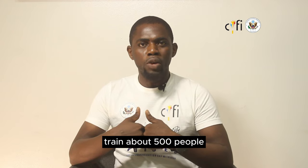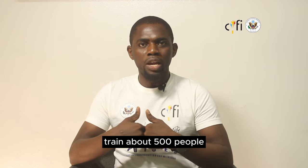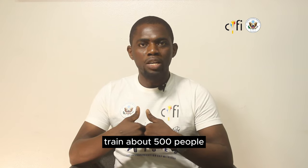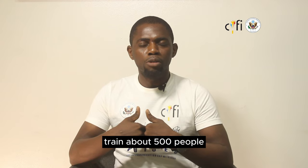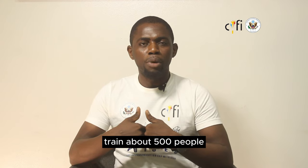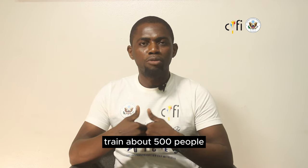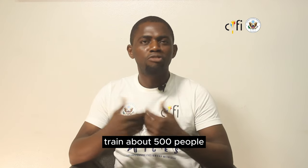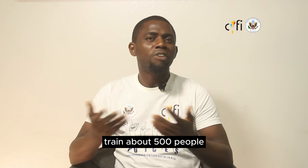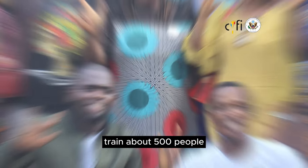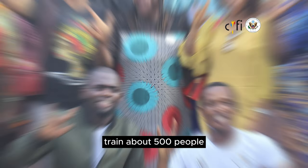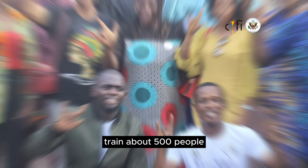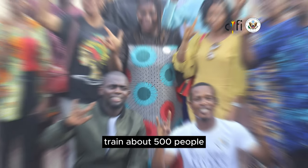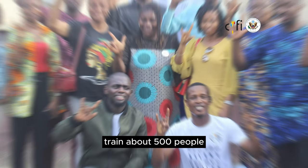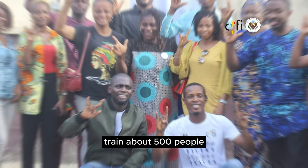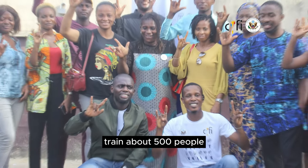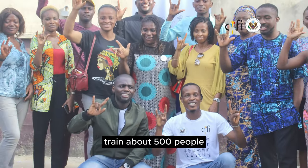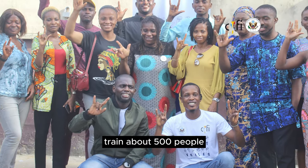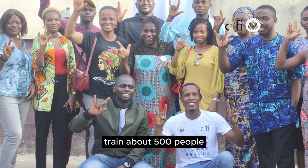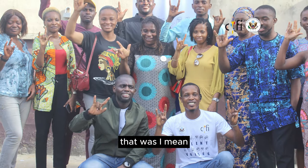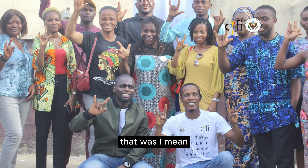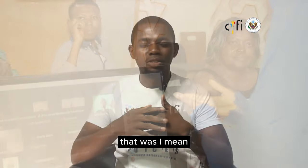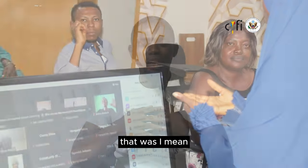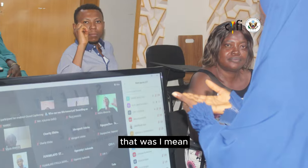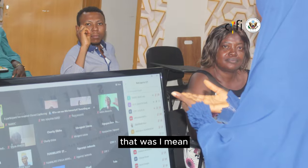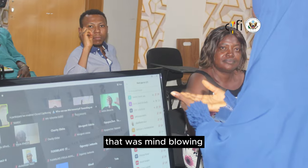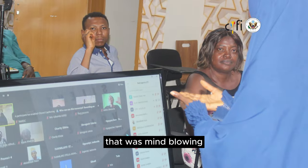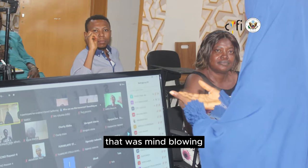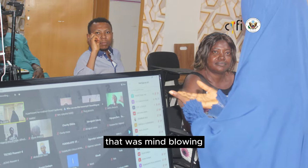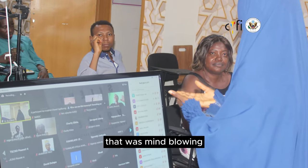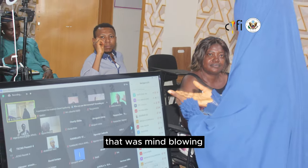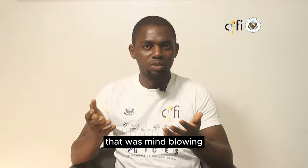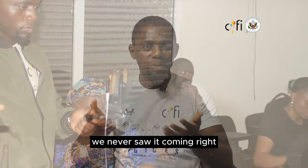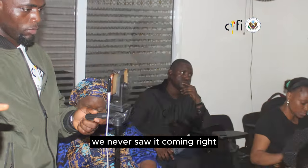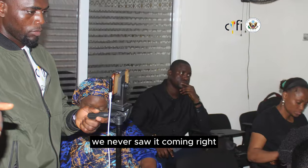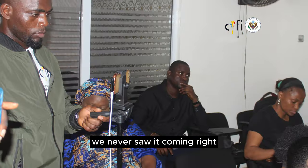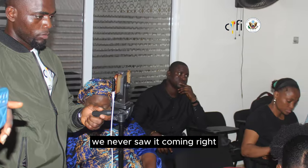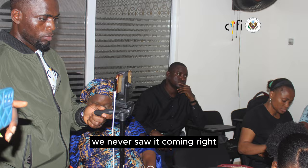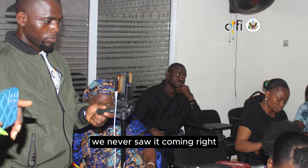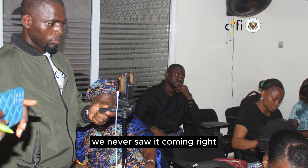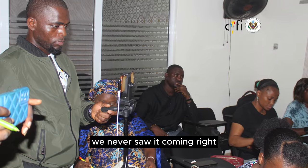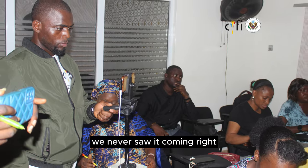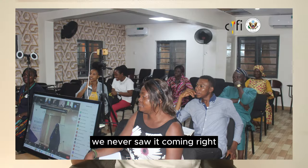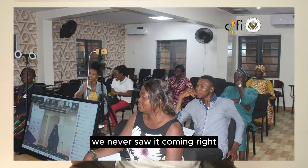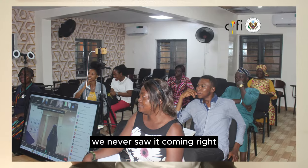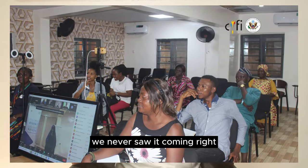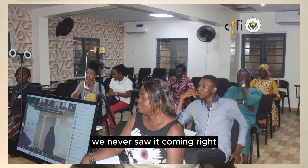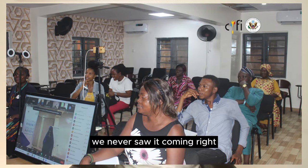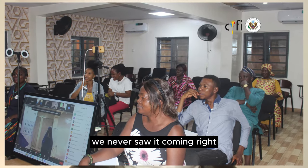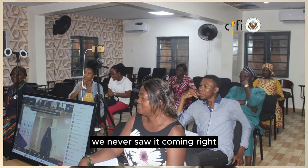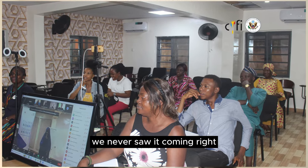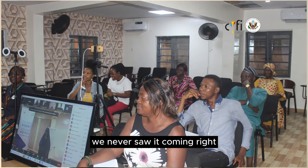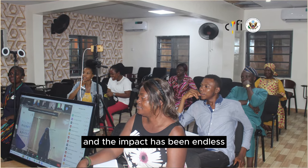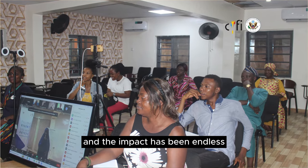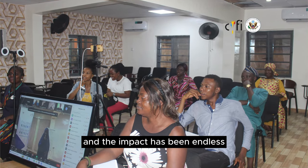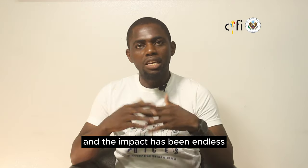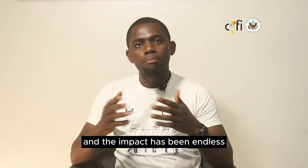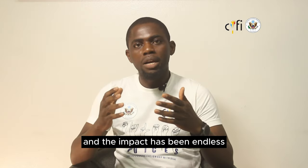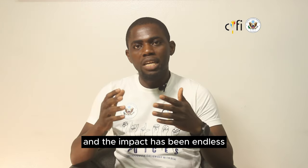train about 500 people. That was mind-blowing. We never saw it coming, right? And the impact has